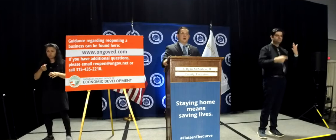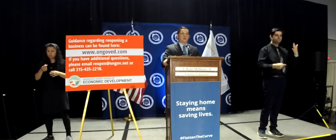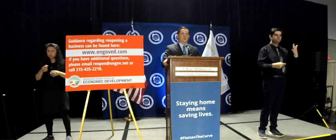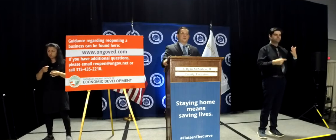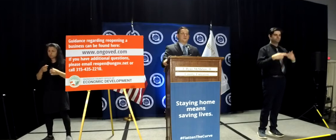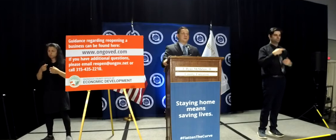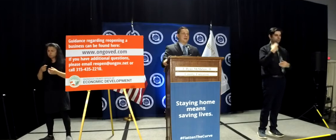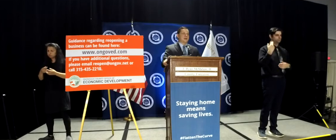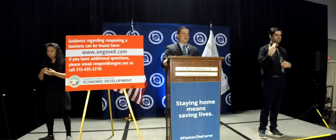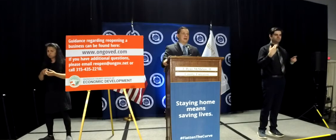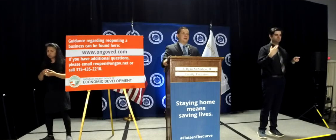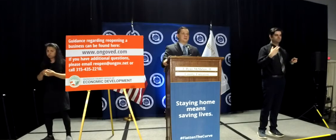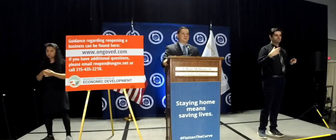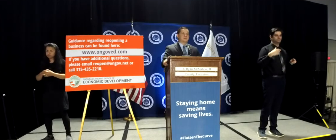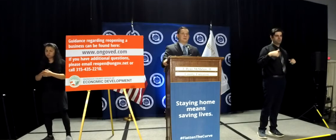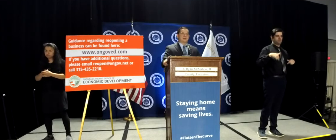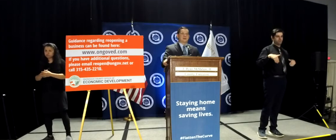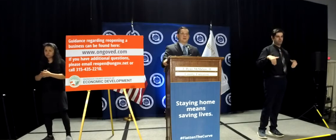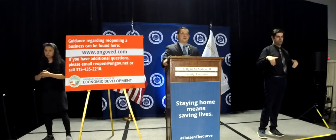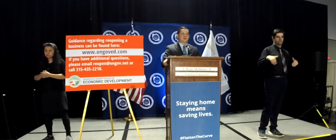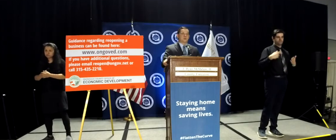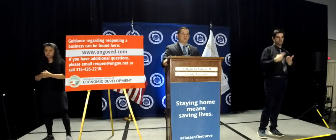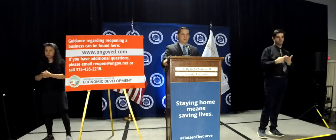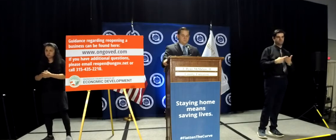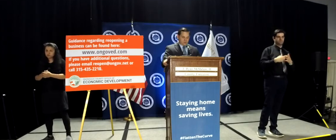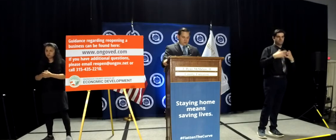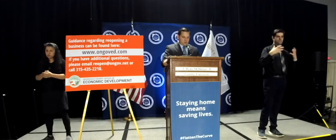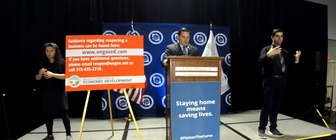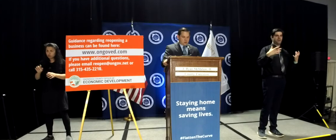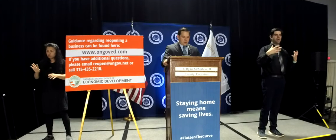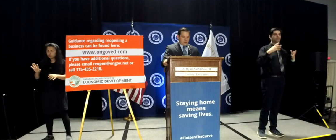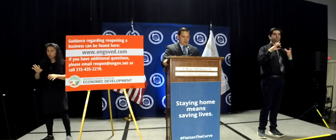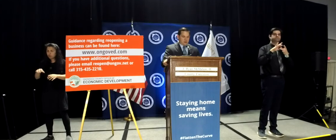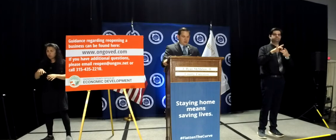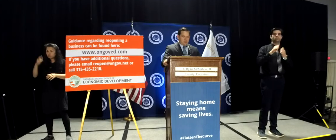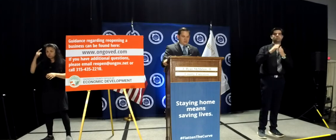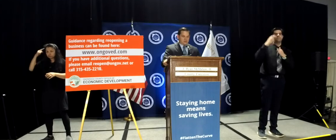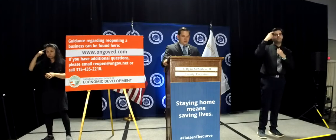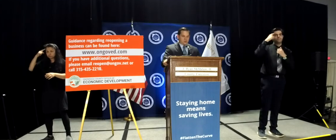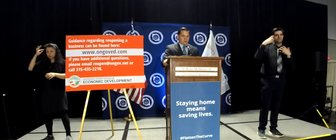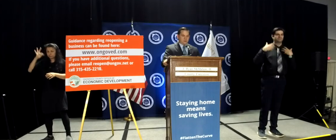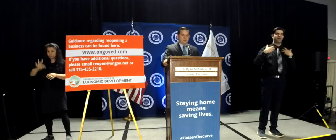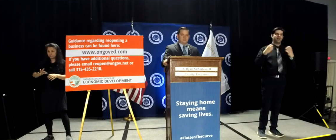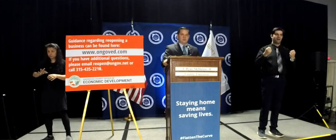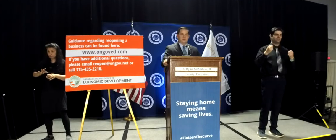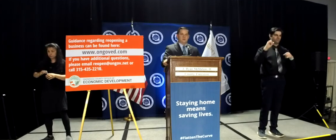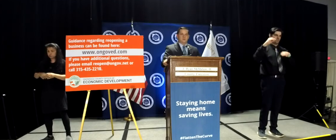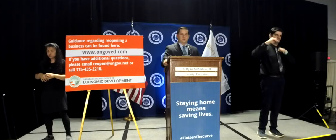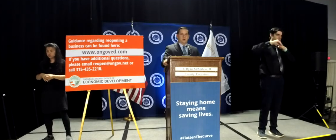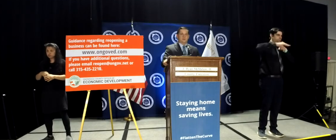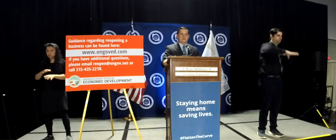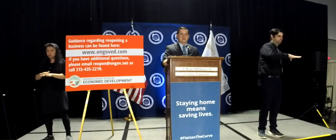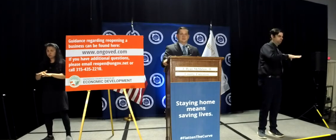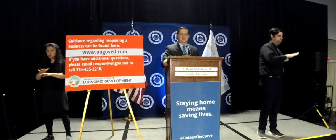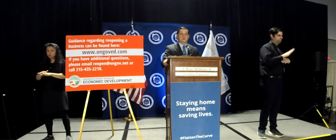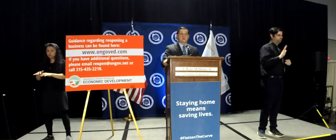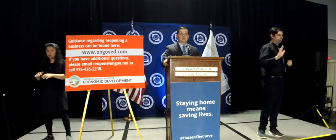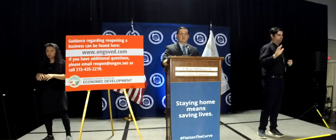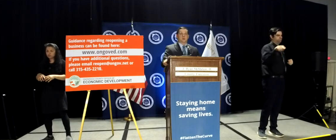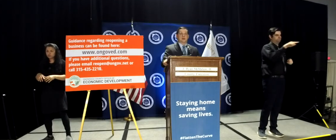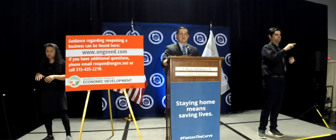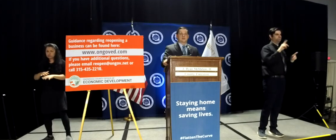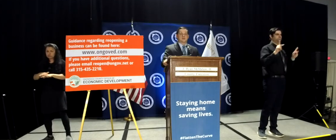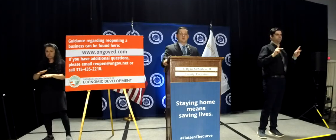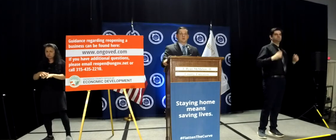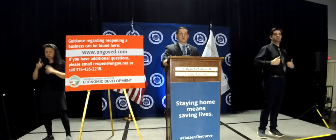right now we see day in and day out, is the mental health of the community. And certainly we've all been tested in